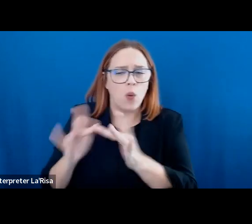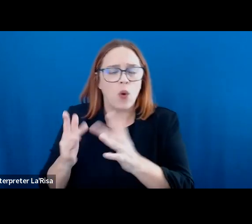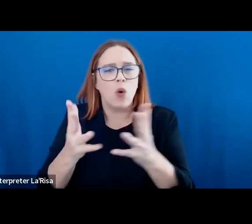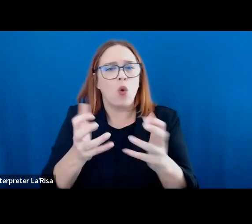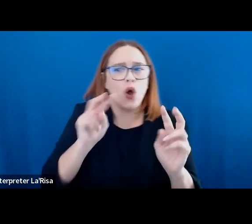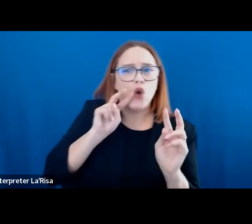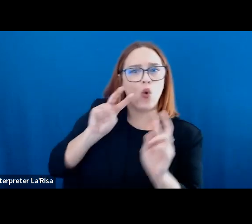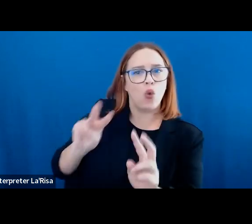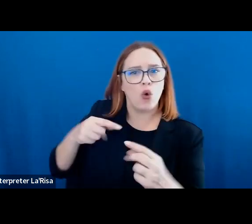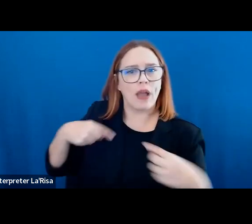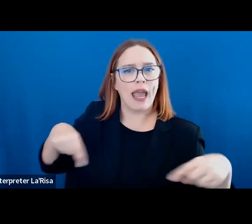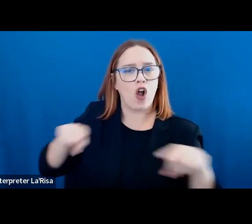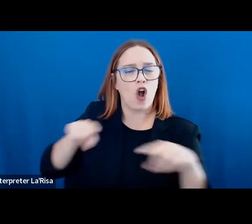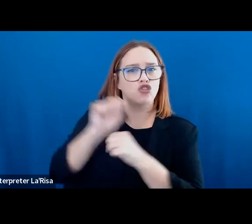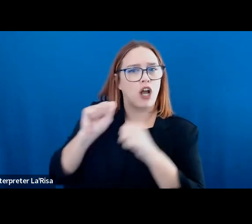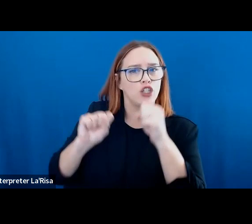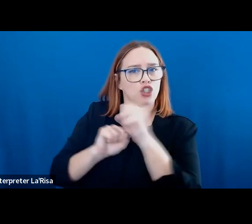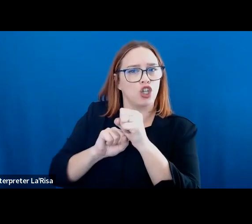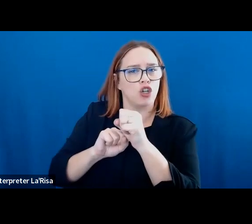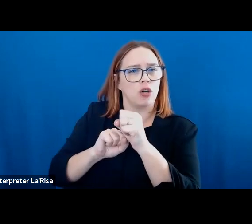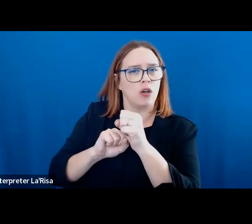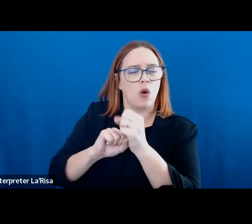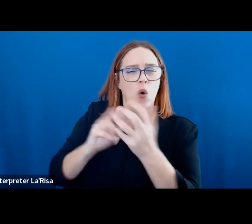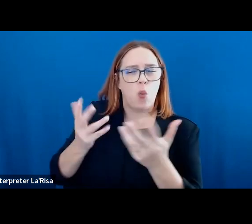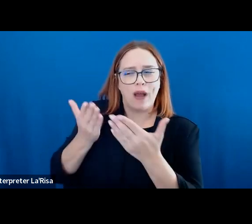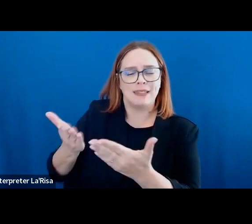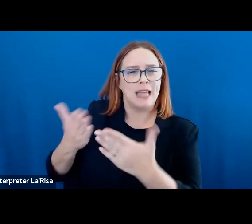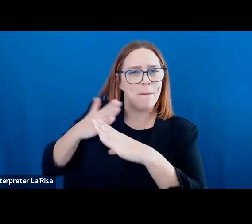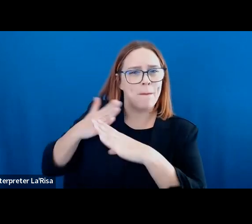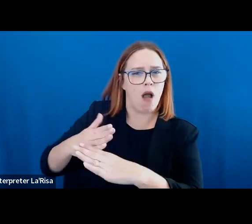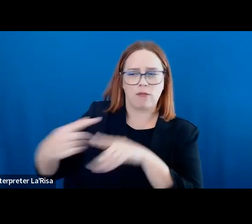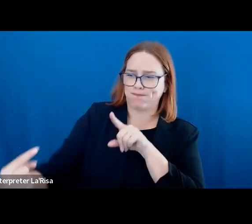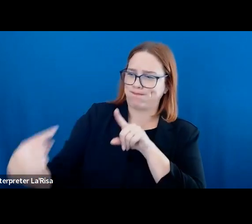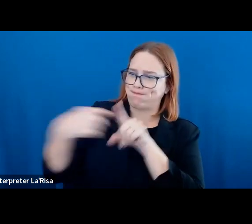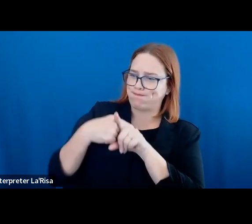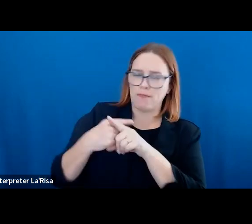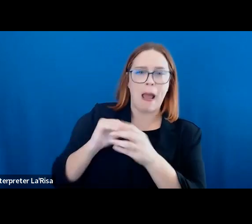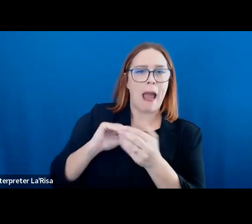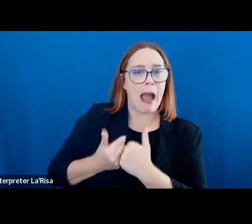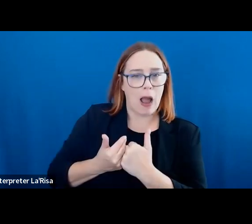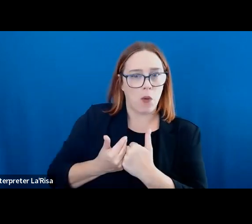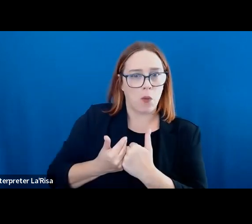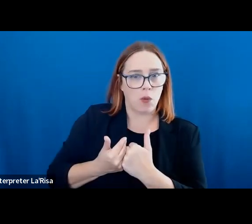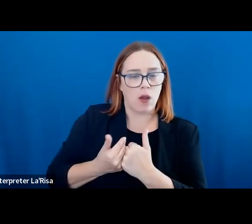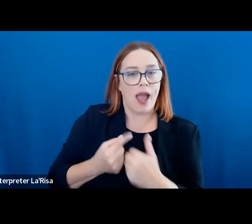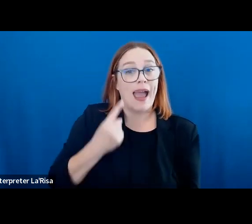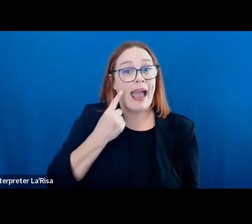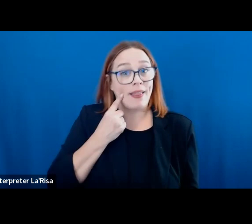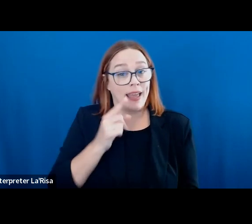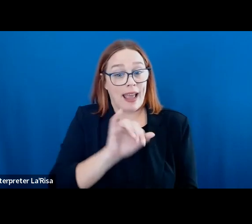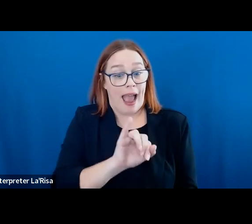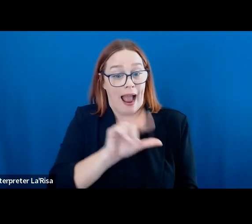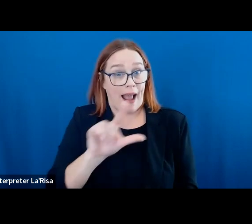systemic barriers that are there and what we like. I think IL is in